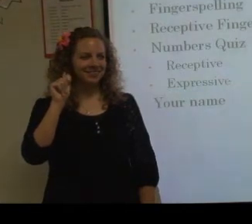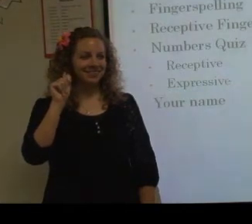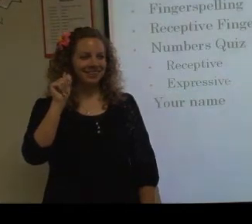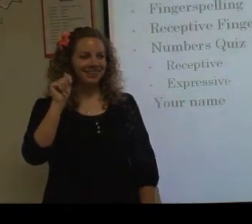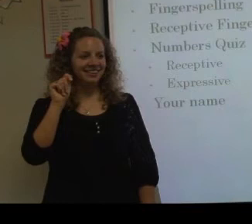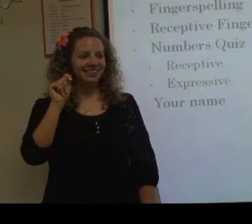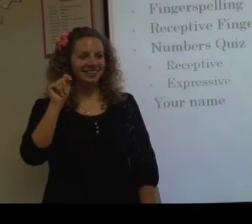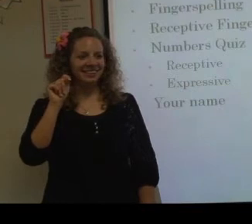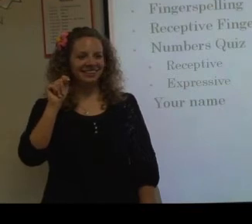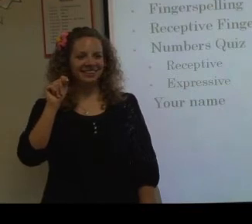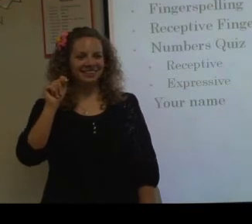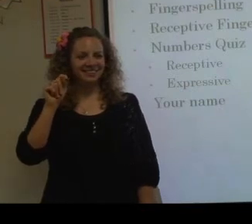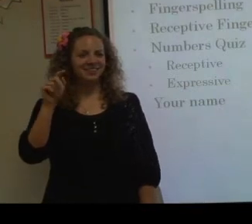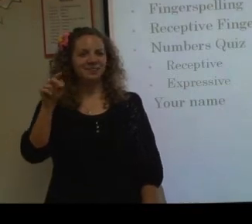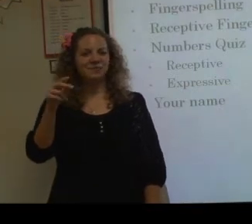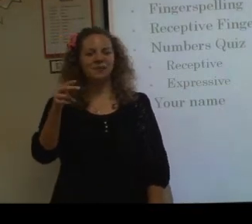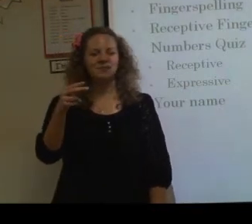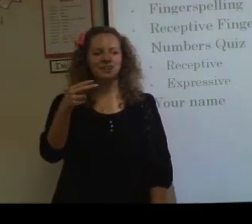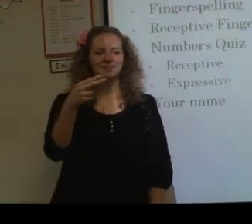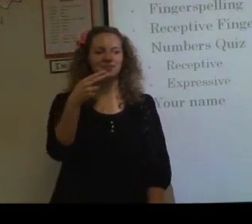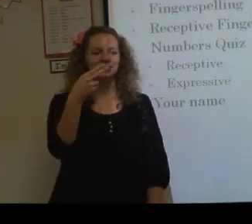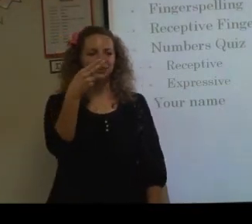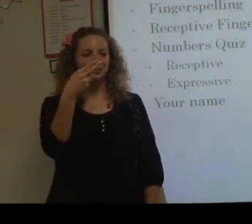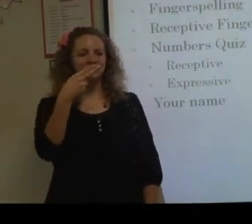Did you get it? Try one more time, we'll go slower.